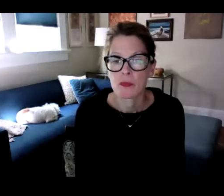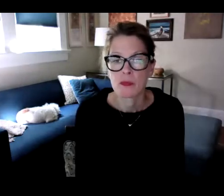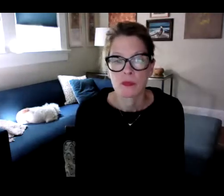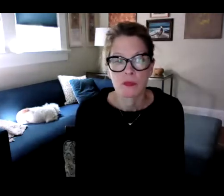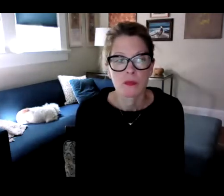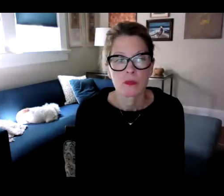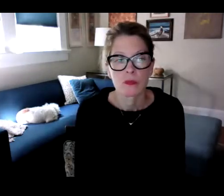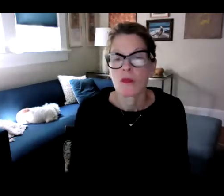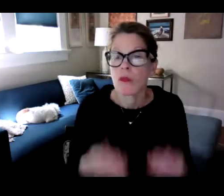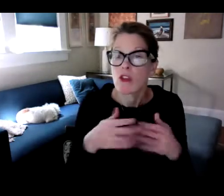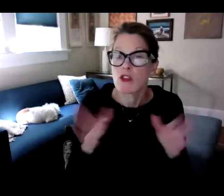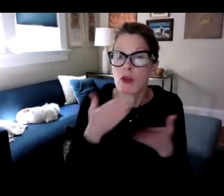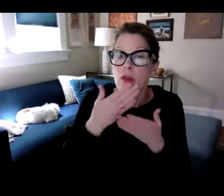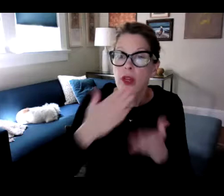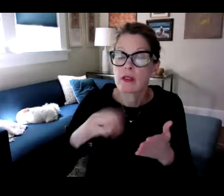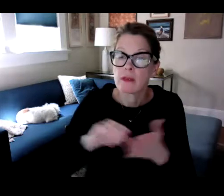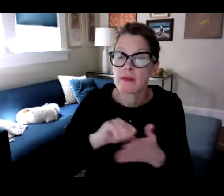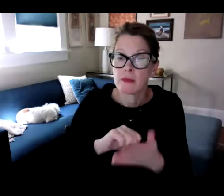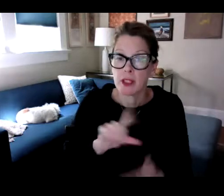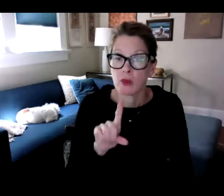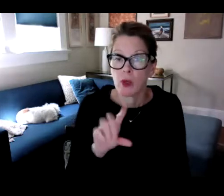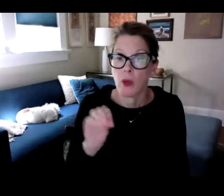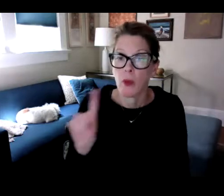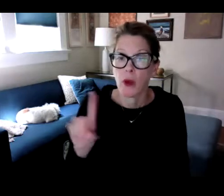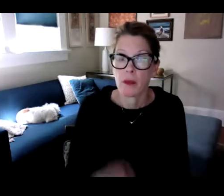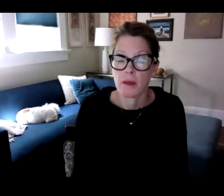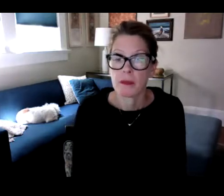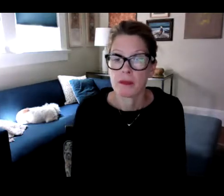The General Thanksgiving on page 101.